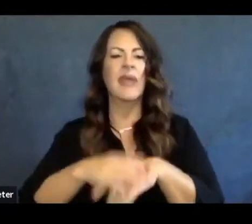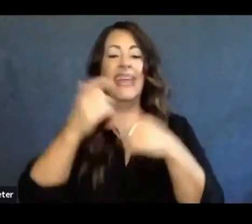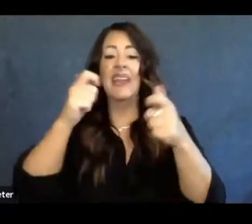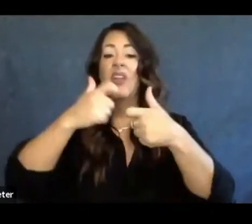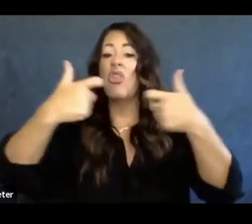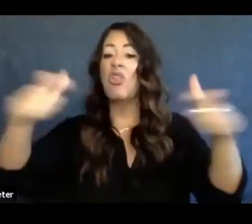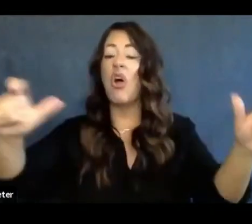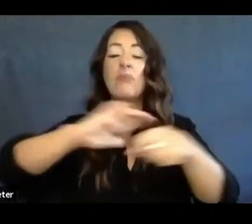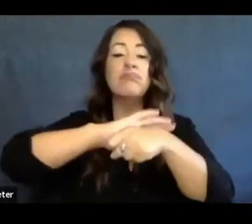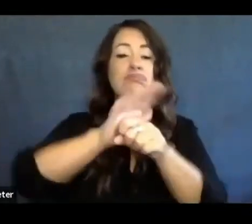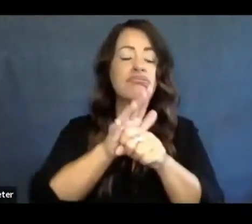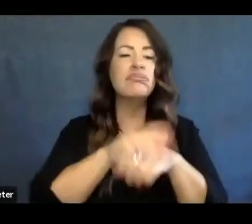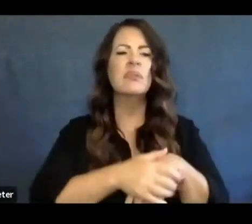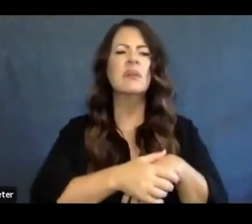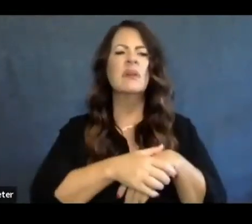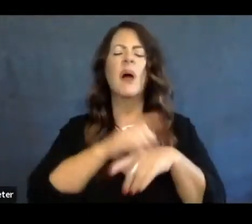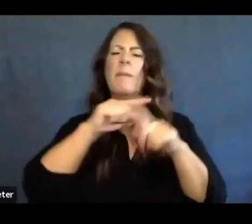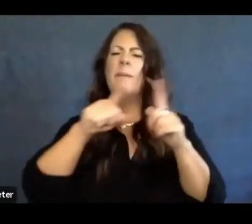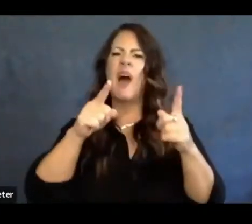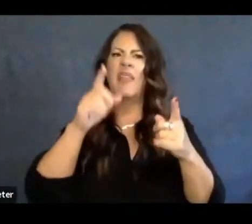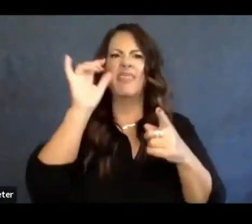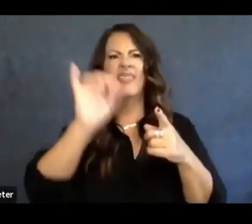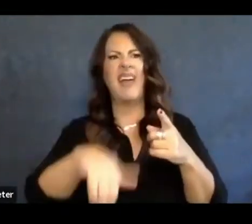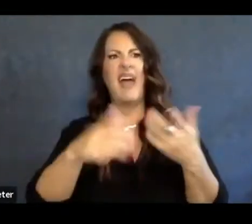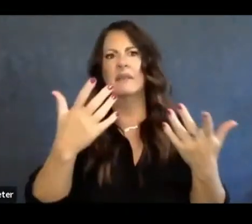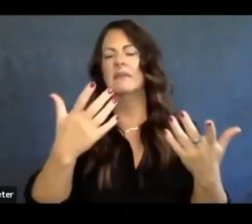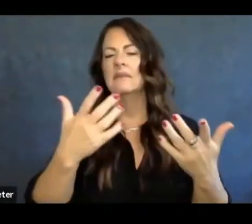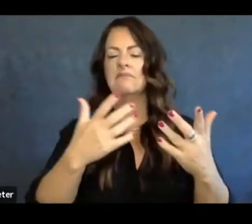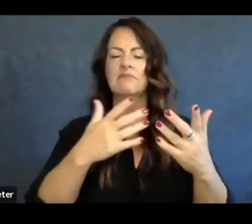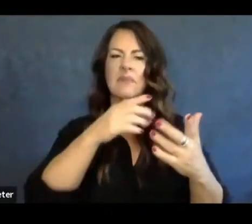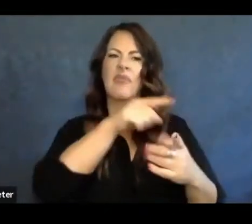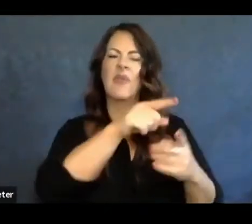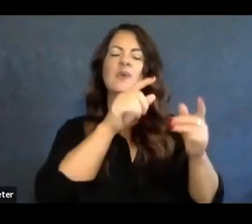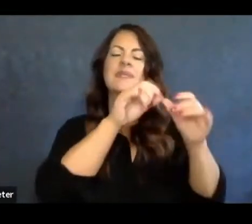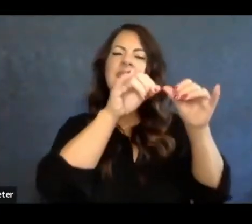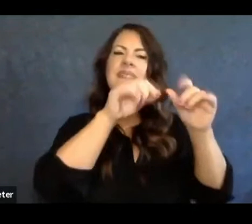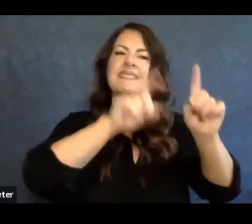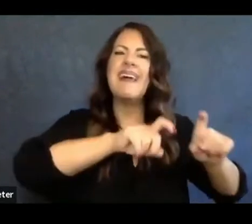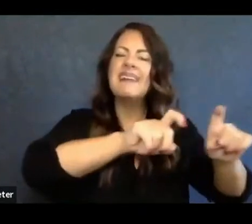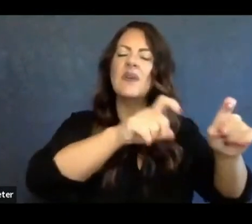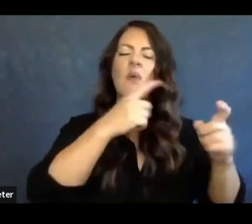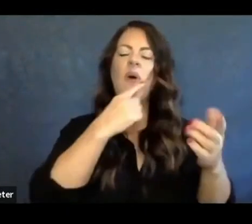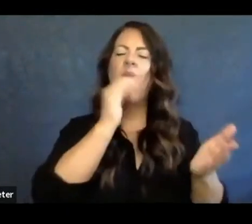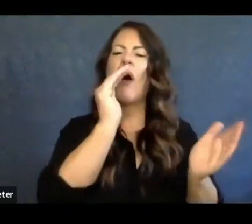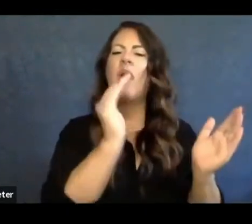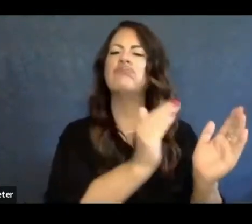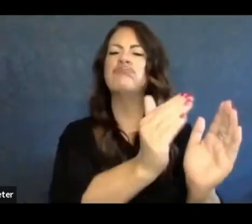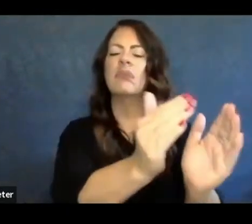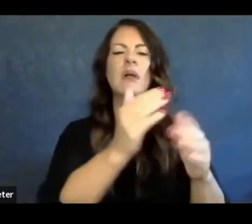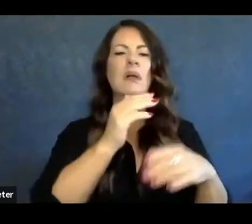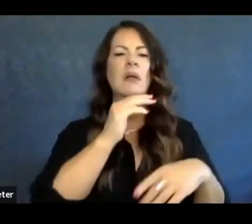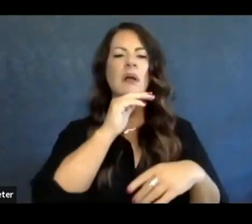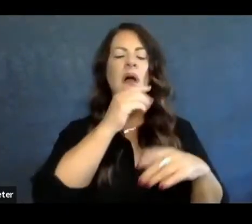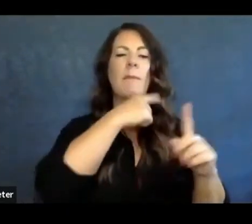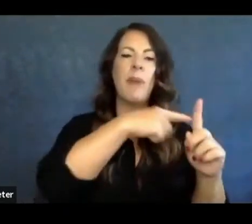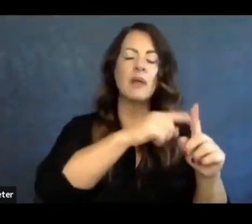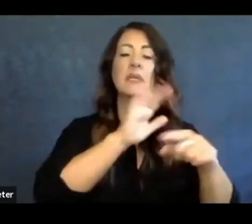reporting hundreds of tests, thousands of tests, frankly, not just the positives, but the negatives.